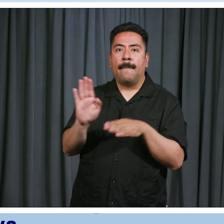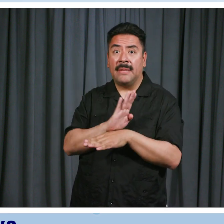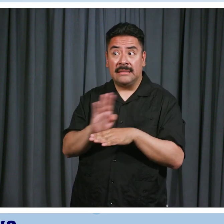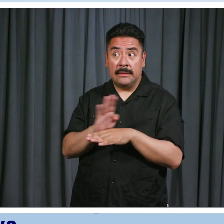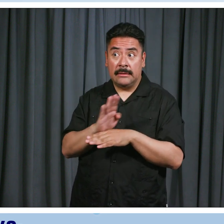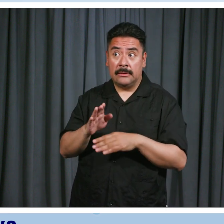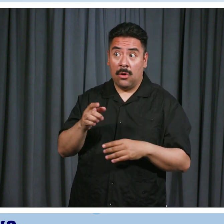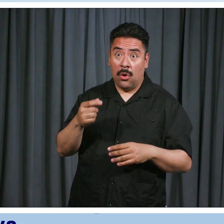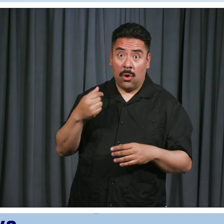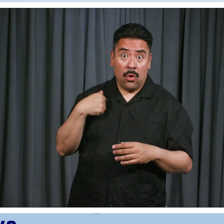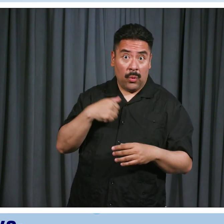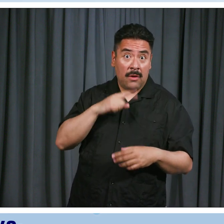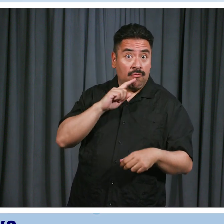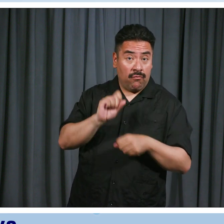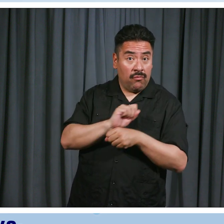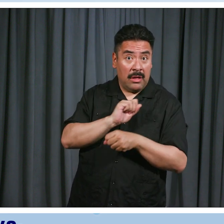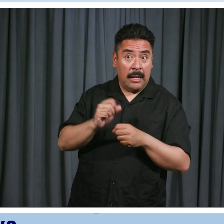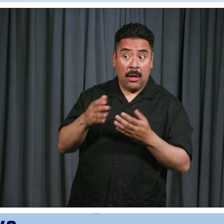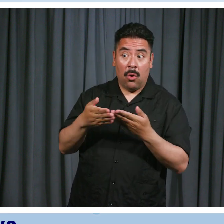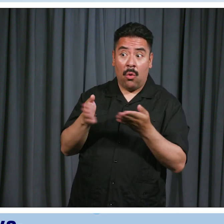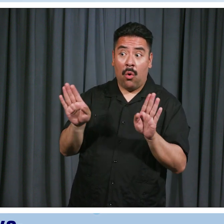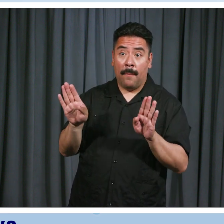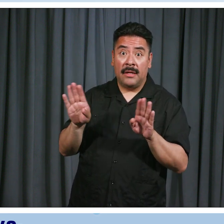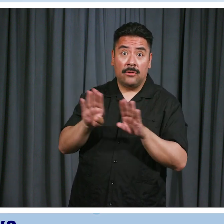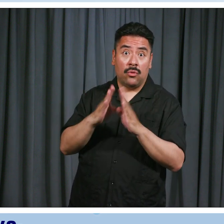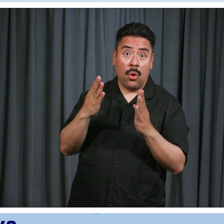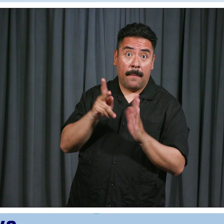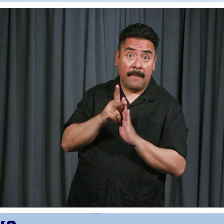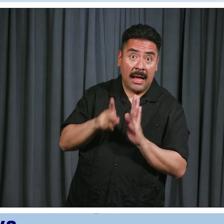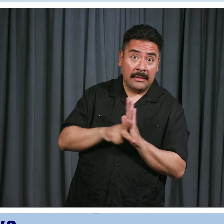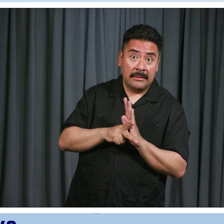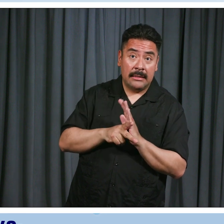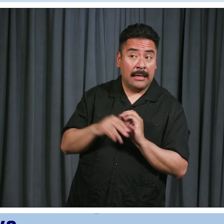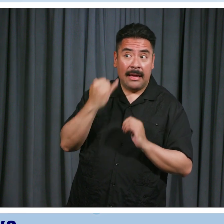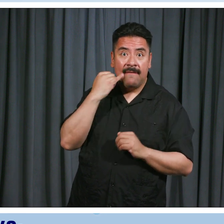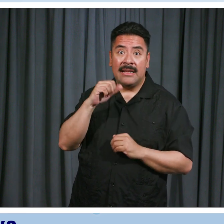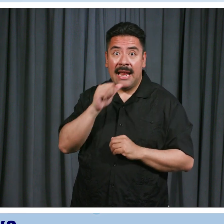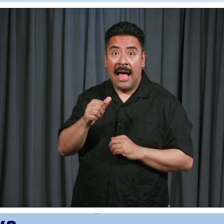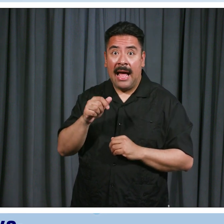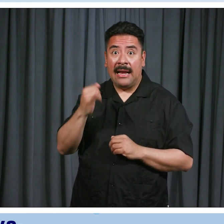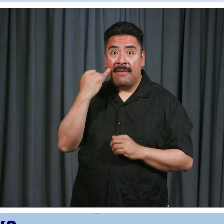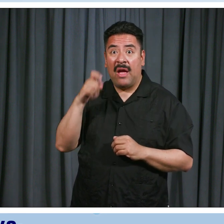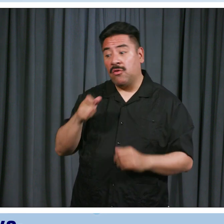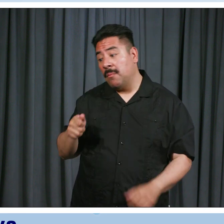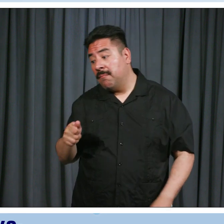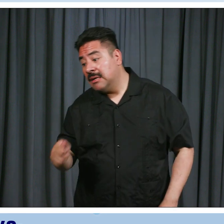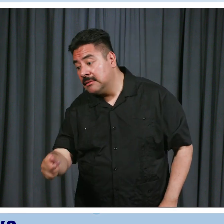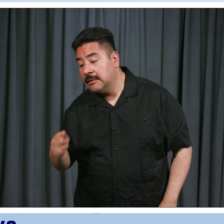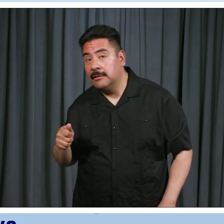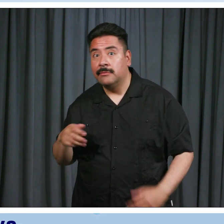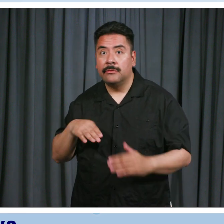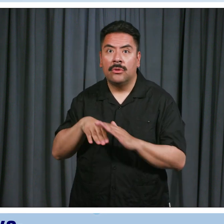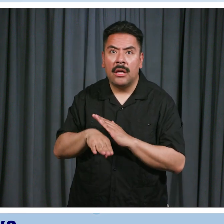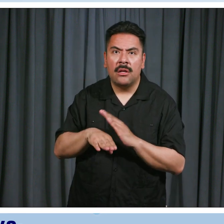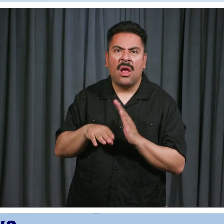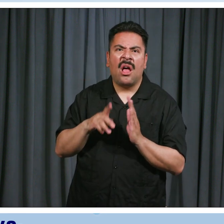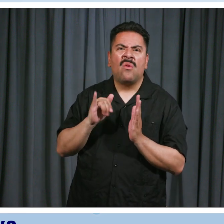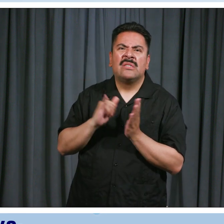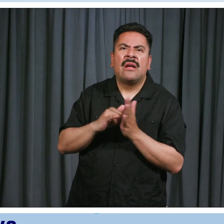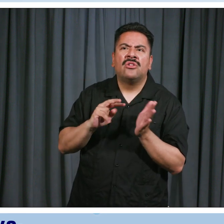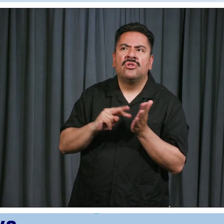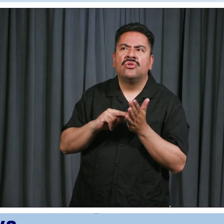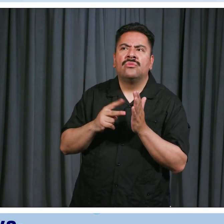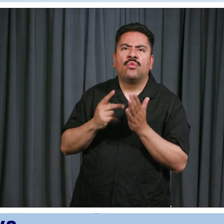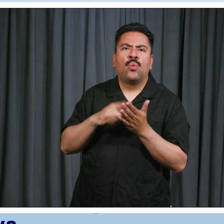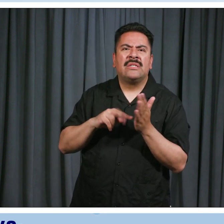we really an open door policy? Or are we not? And if we're not, if you have to buzz in or if you have to do this, like, what is that for us and what does